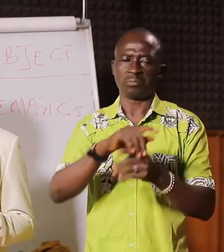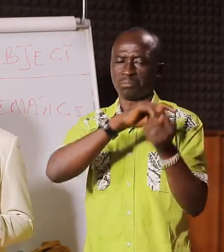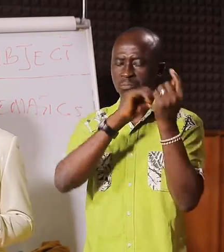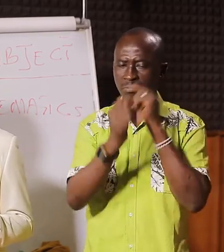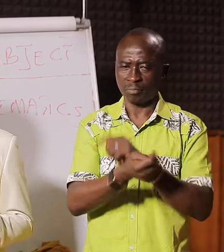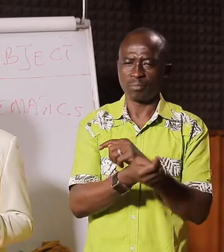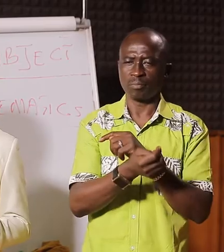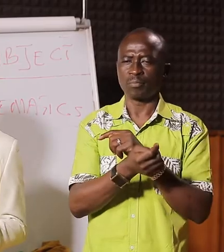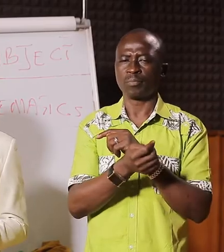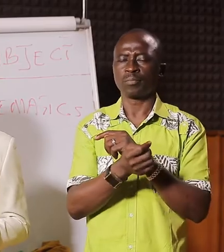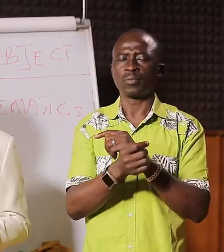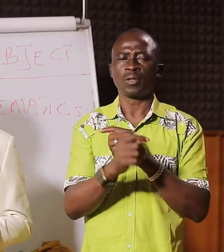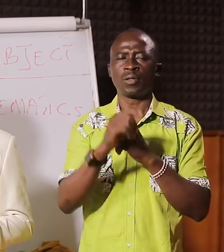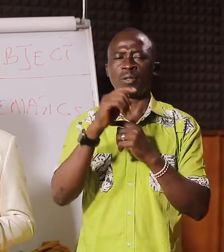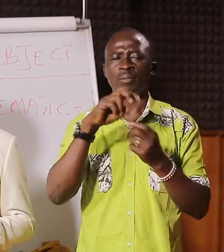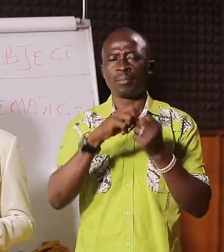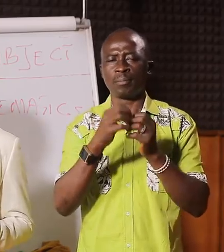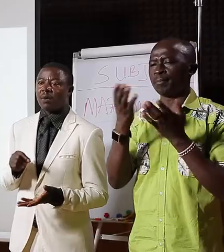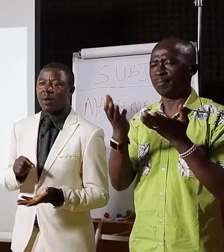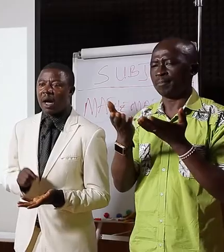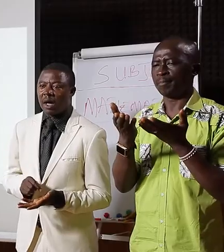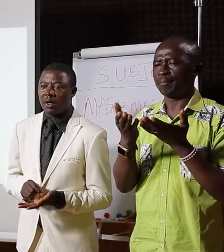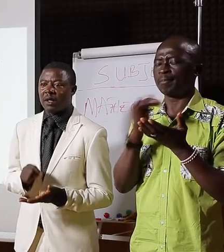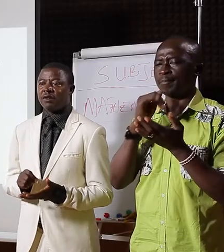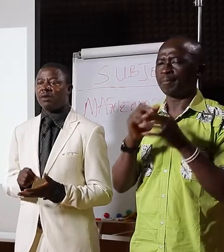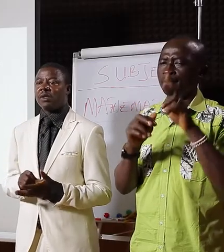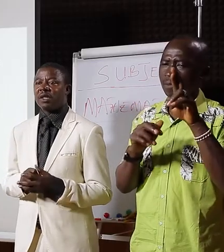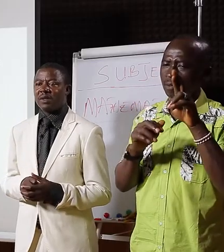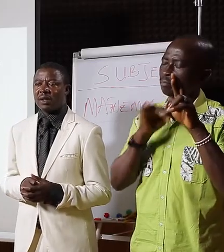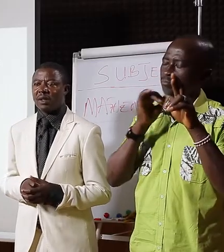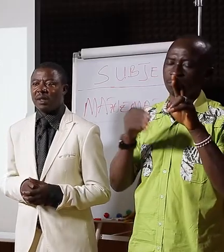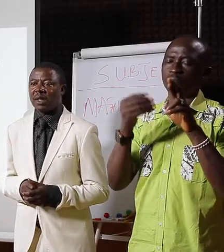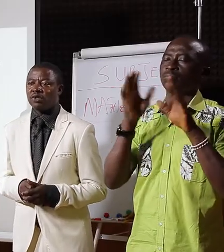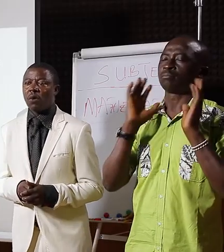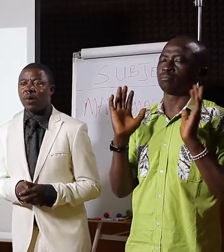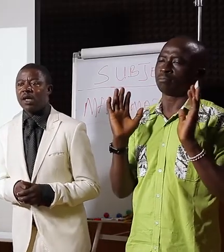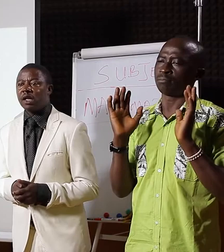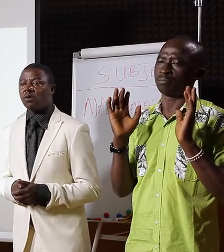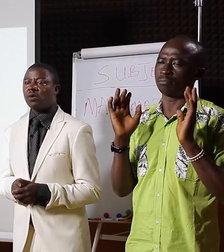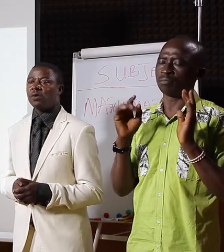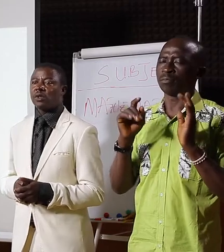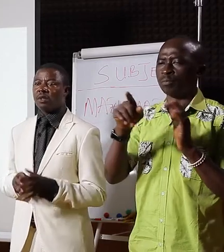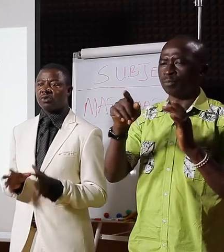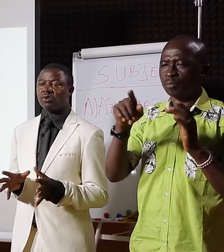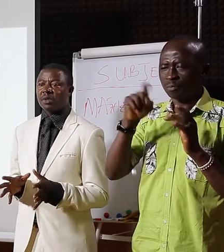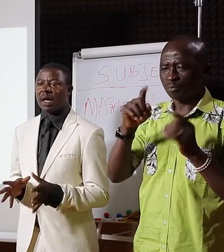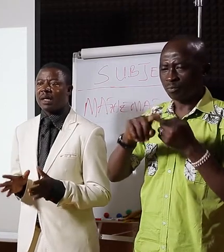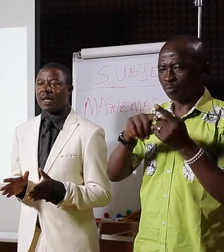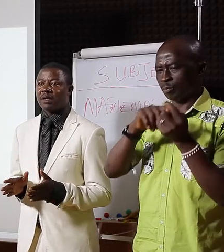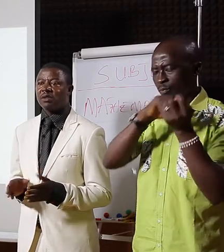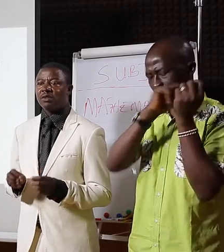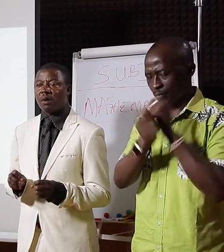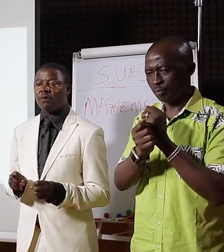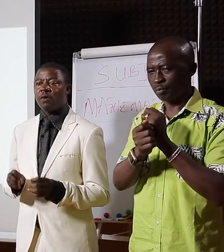The only issue here is R is not given. So we need to substitute